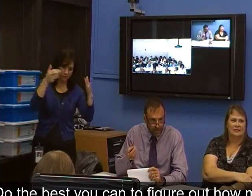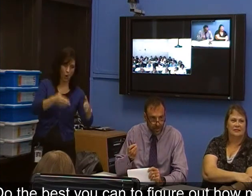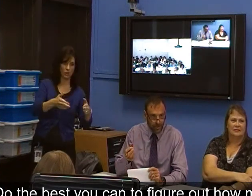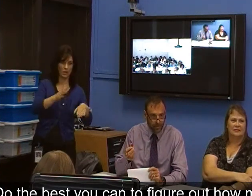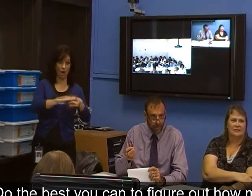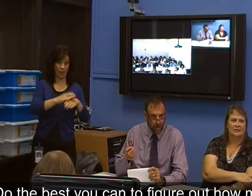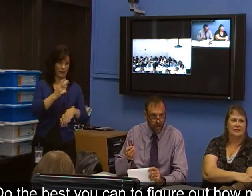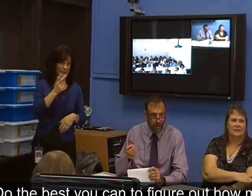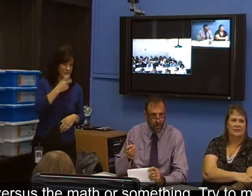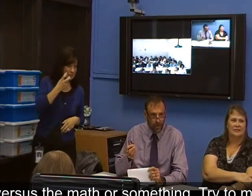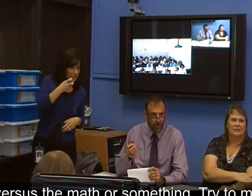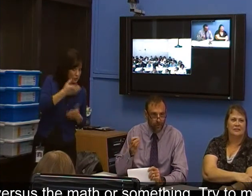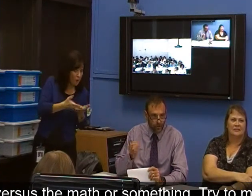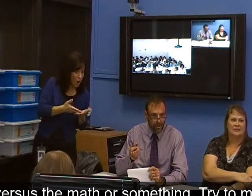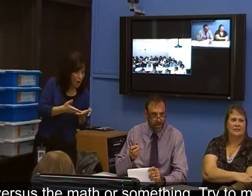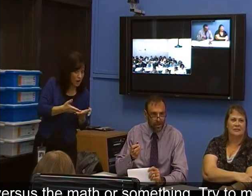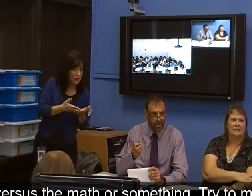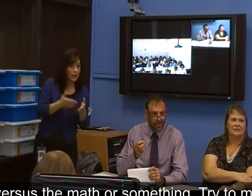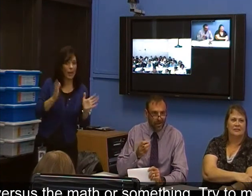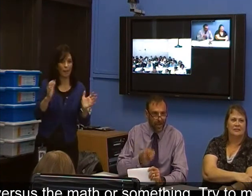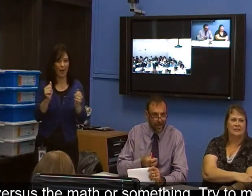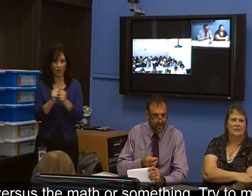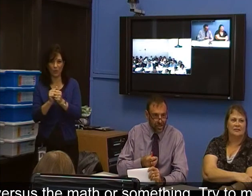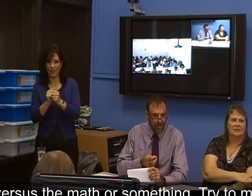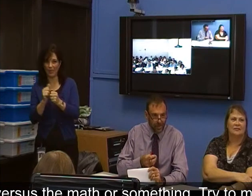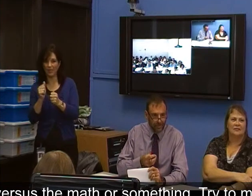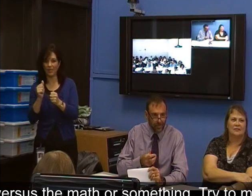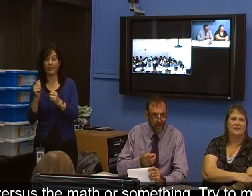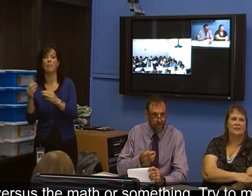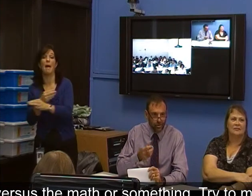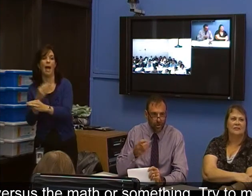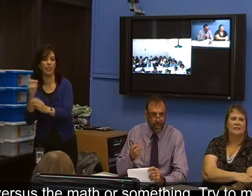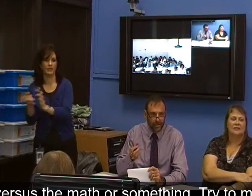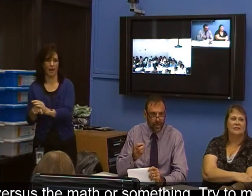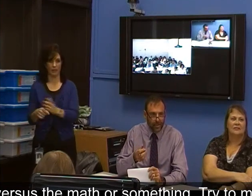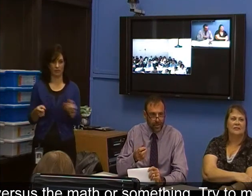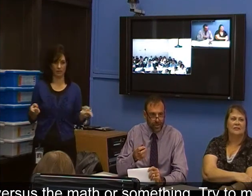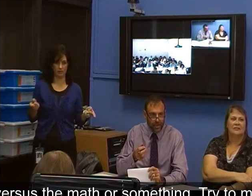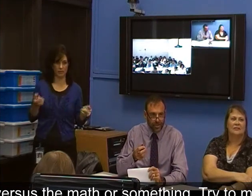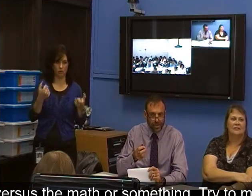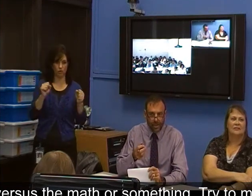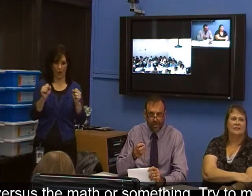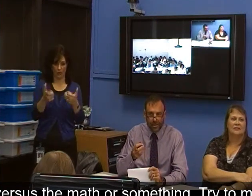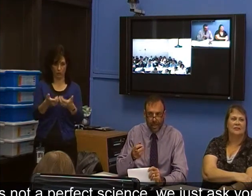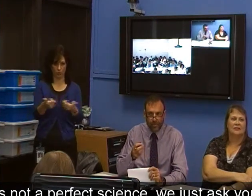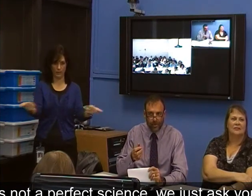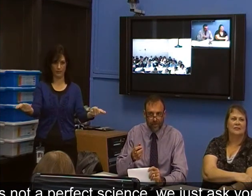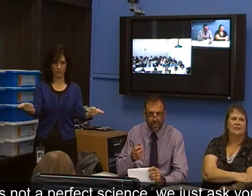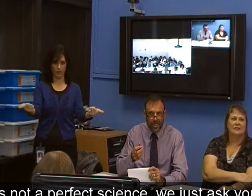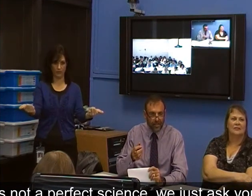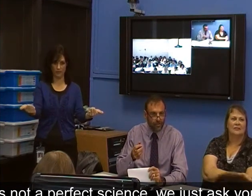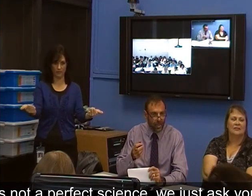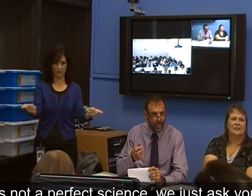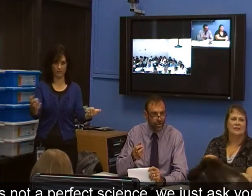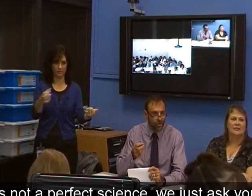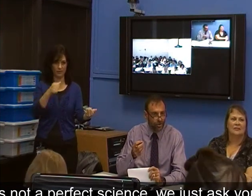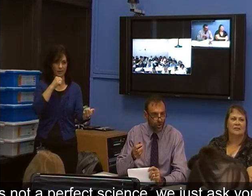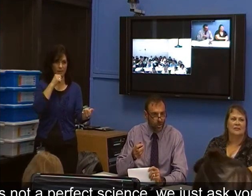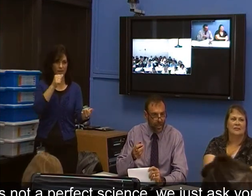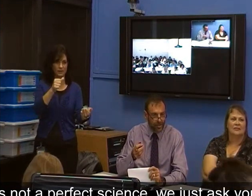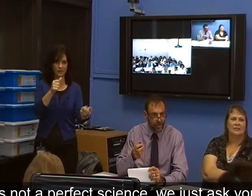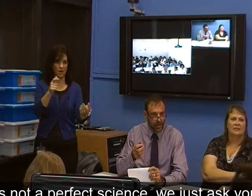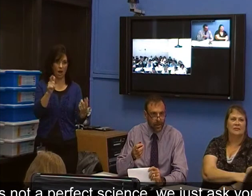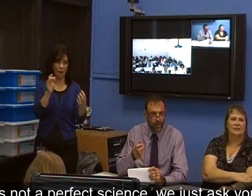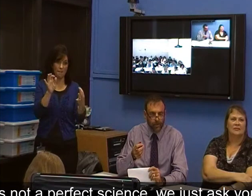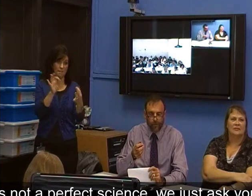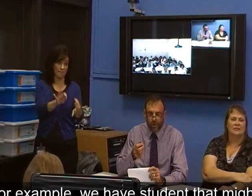the speech part versus the math assignment. Try to make a distinction, and it's not a perfect science. We ask you to do